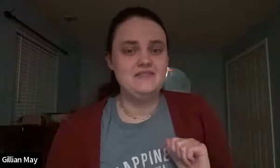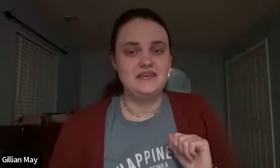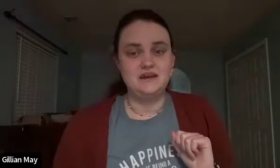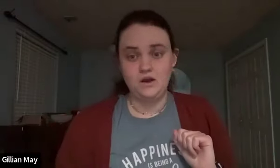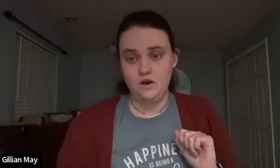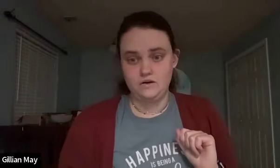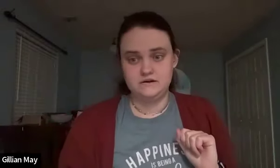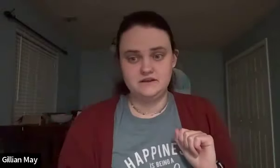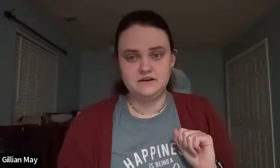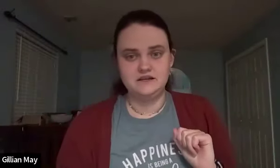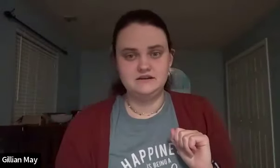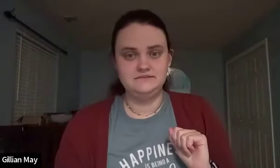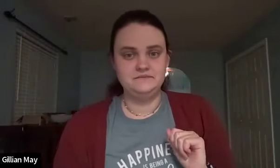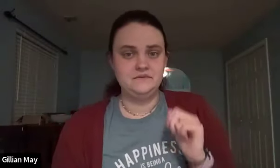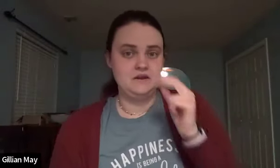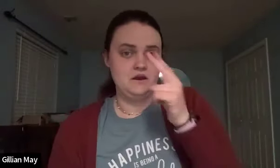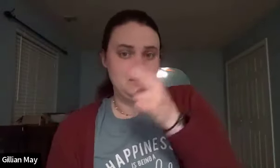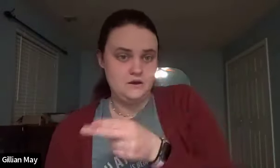And then hard of hearing.